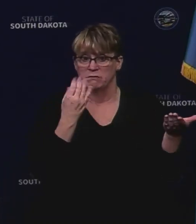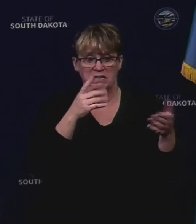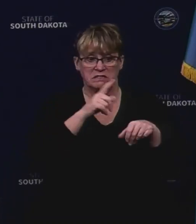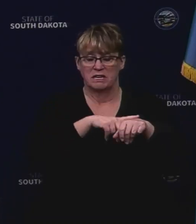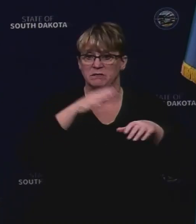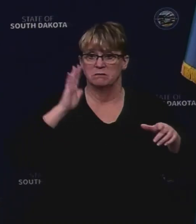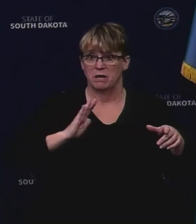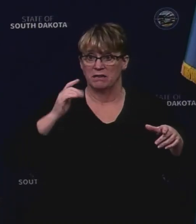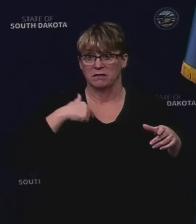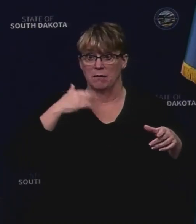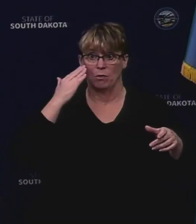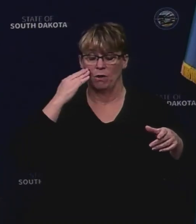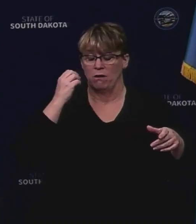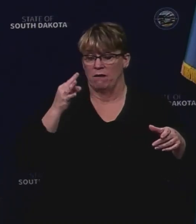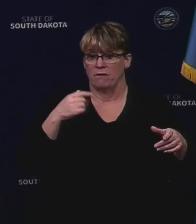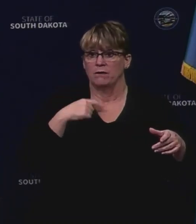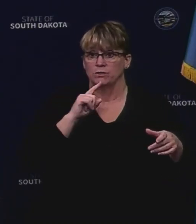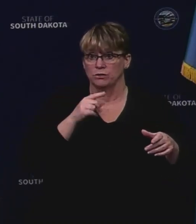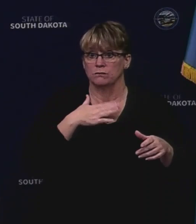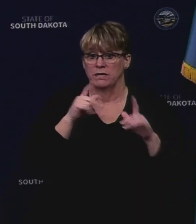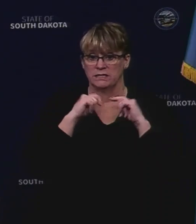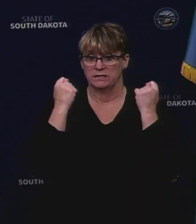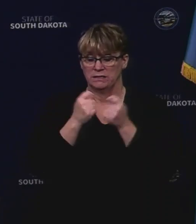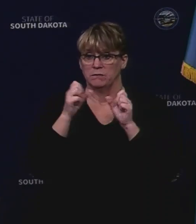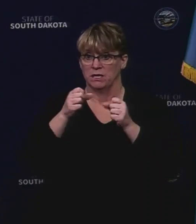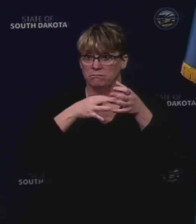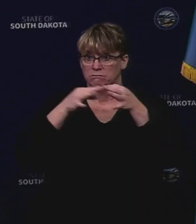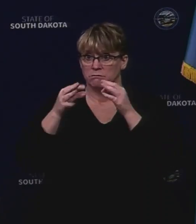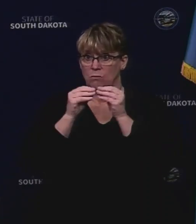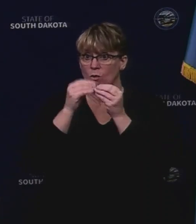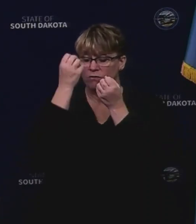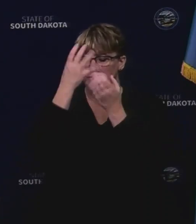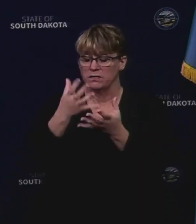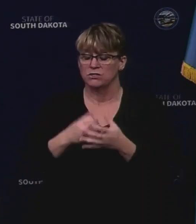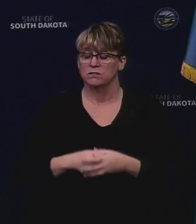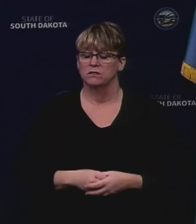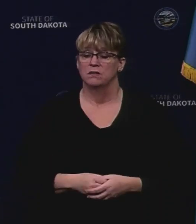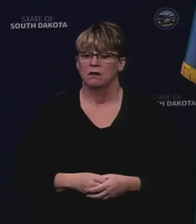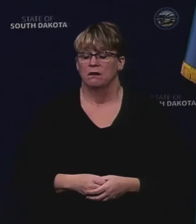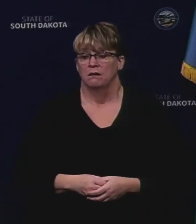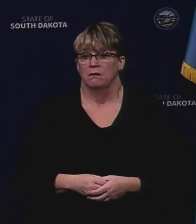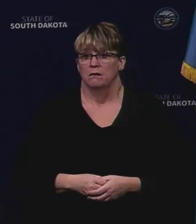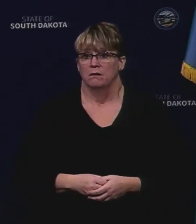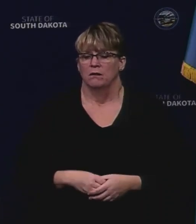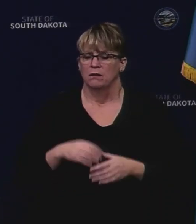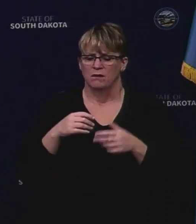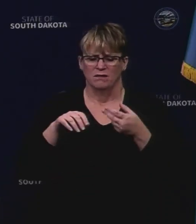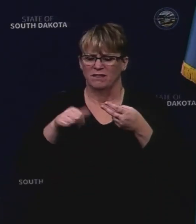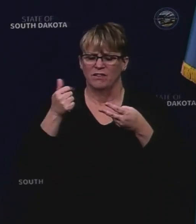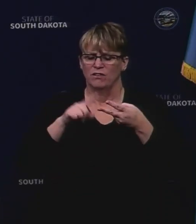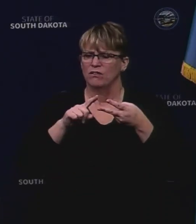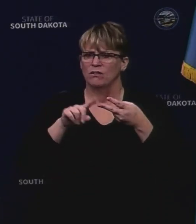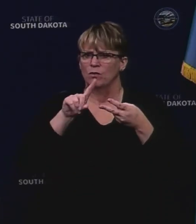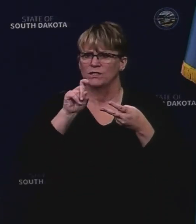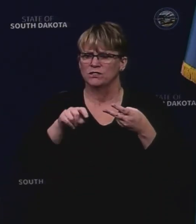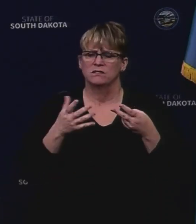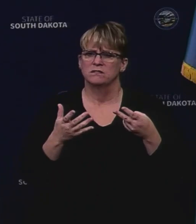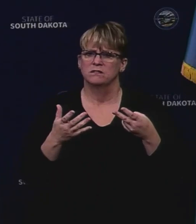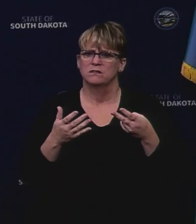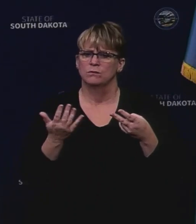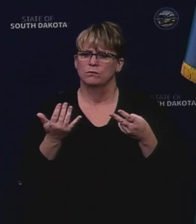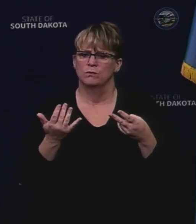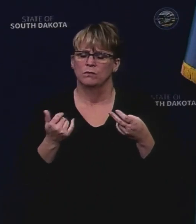times in the past that I'm aware of. I'm sure my team could give you more details for that. What was the other part of your question there, Angela?